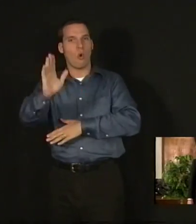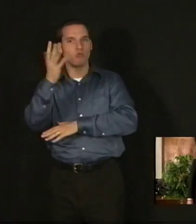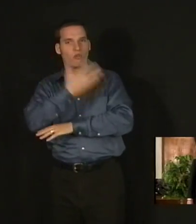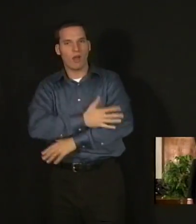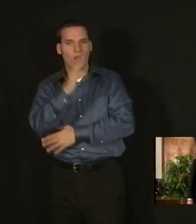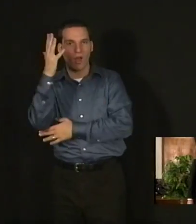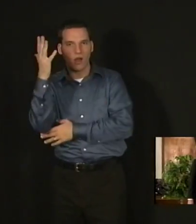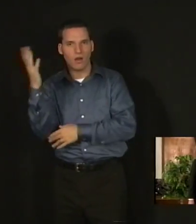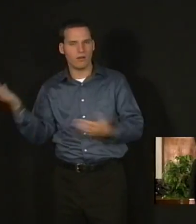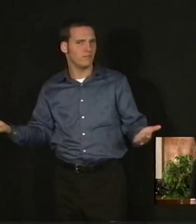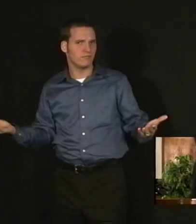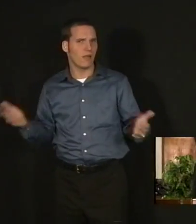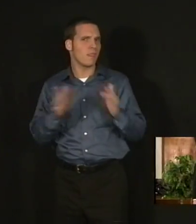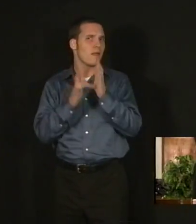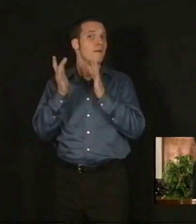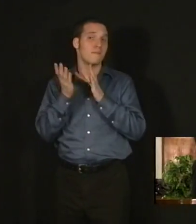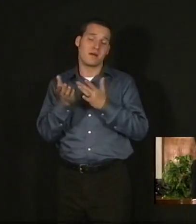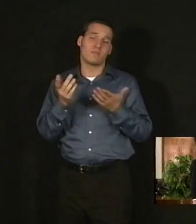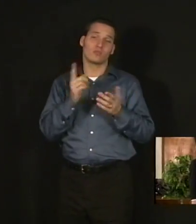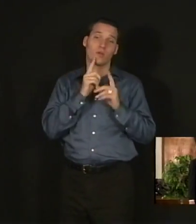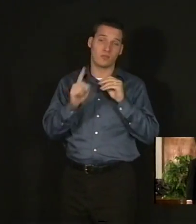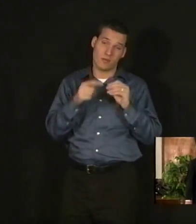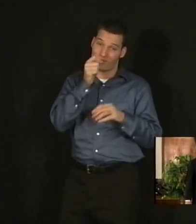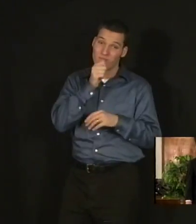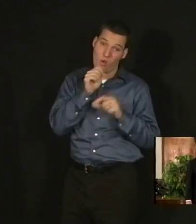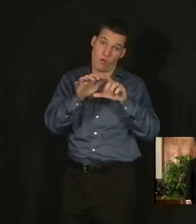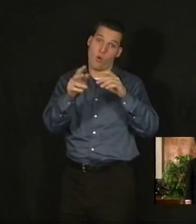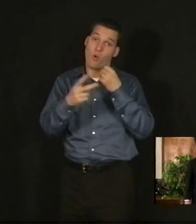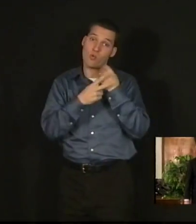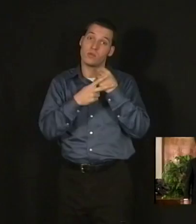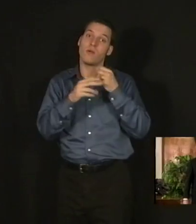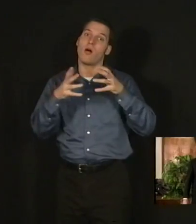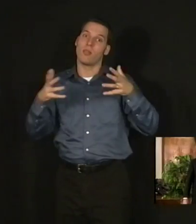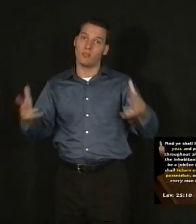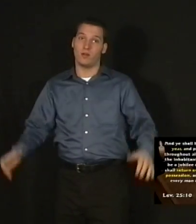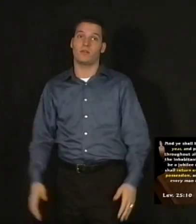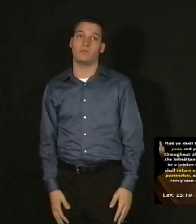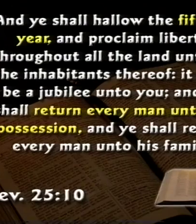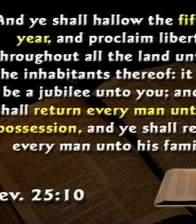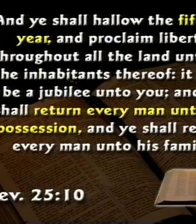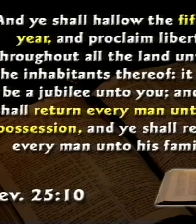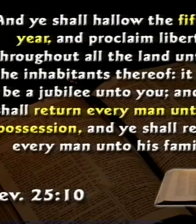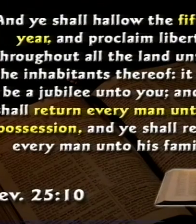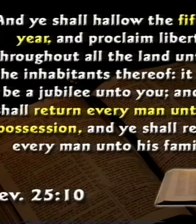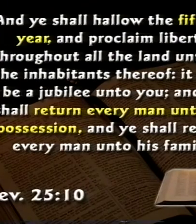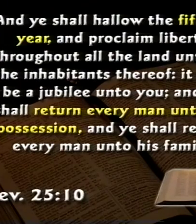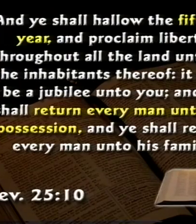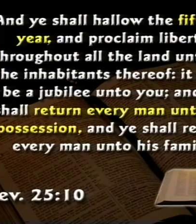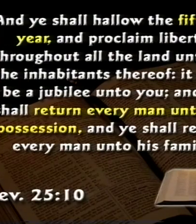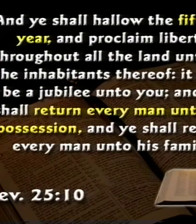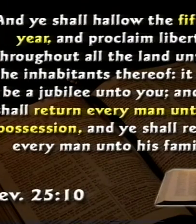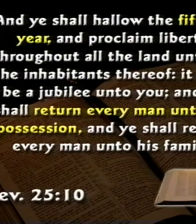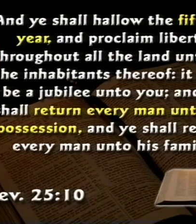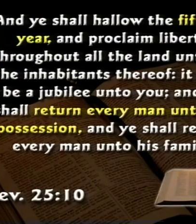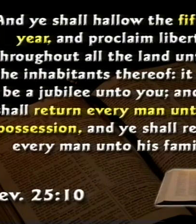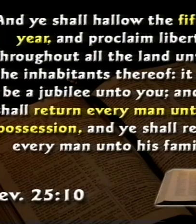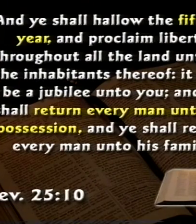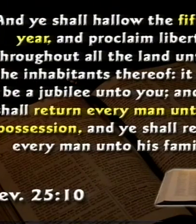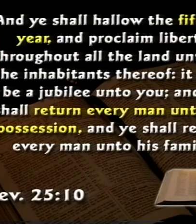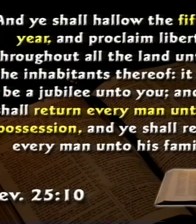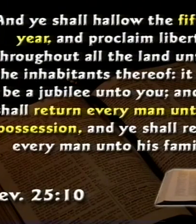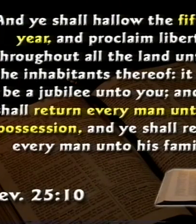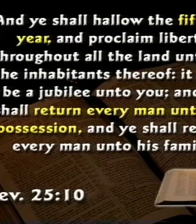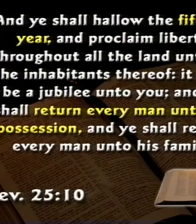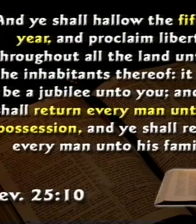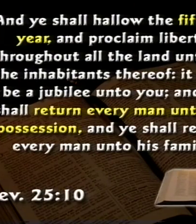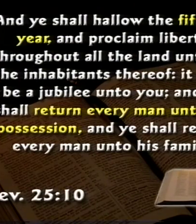That's where it's headed, folks. The Bible talks about private property ownership quite a bit. You know, every 50 years you got your property back. You could not lose it forever. Your